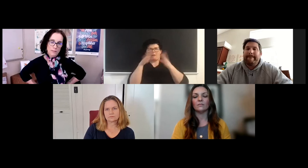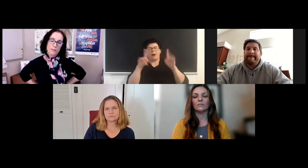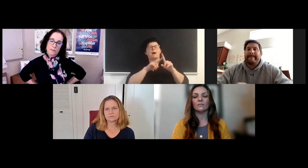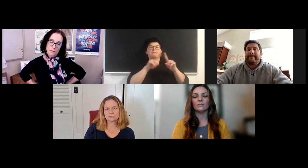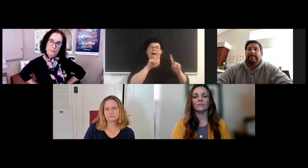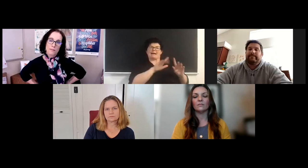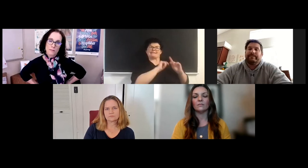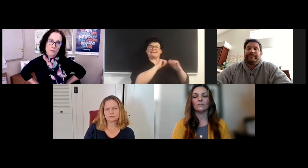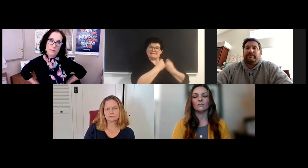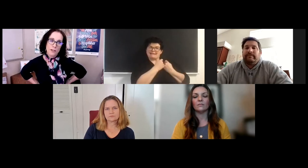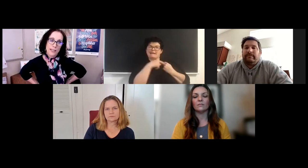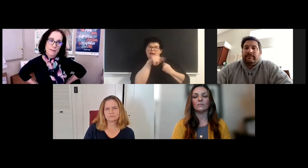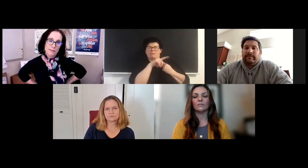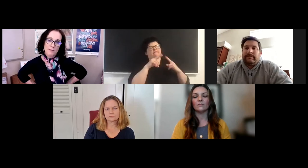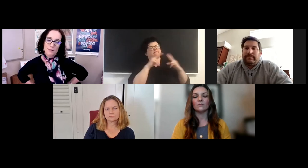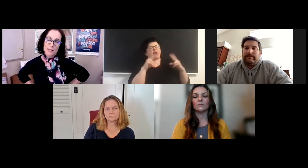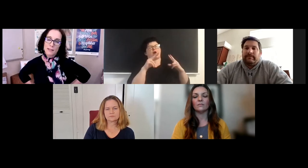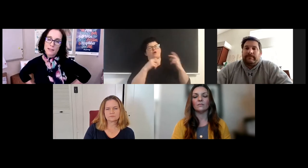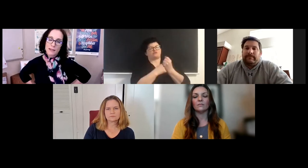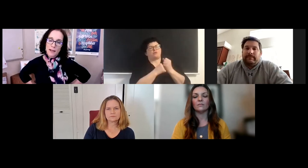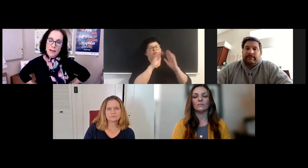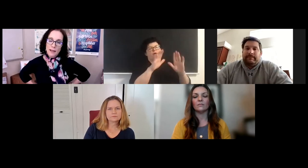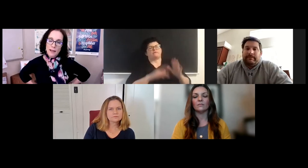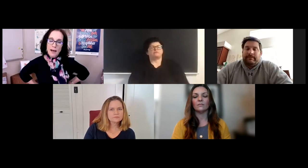with that. Great, great.